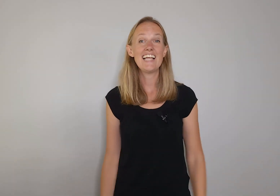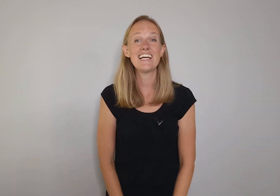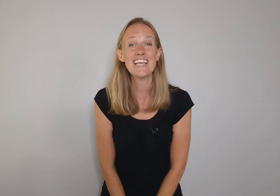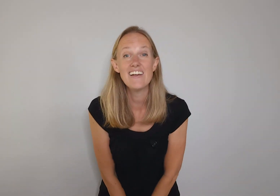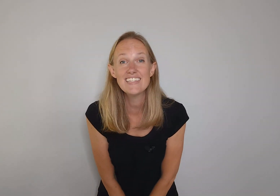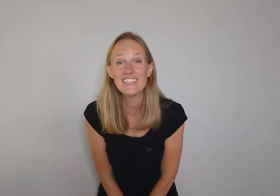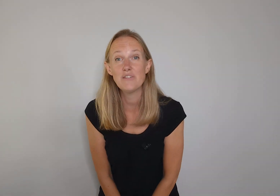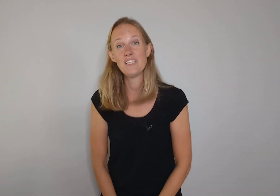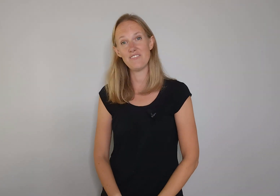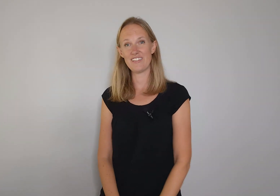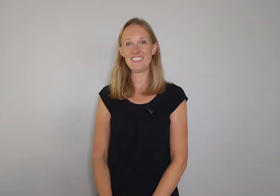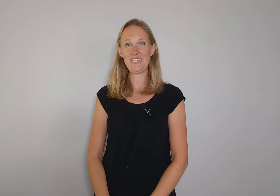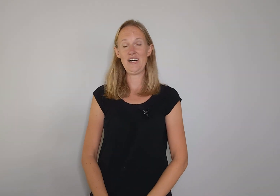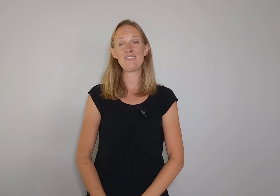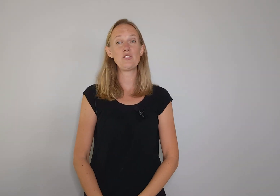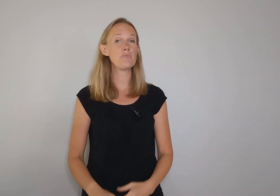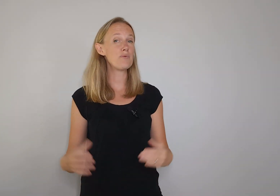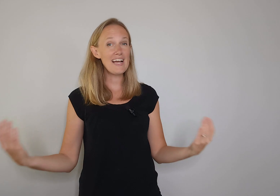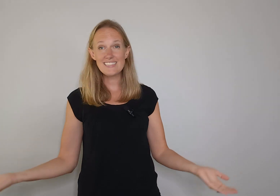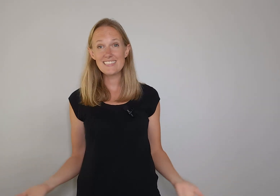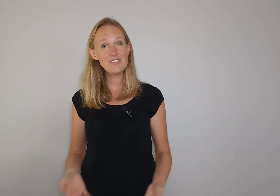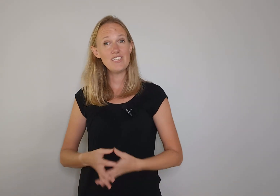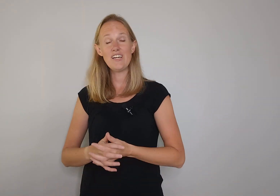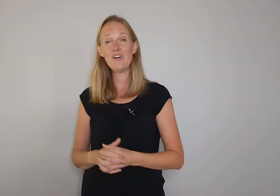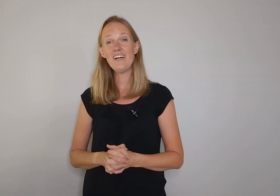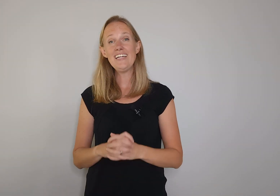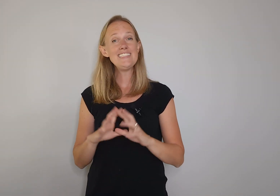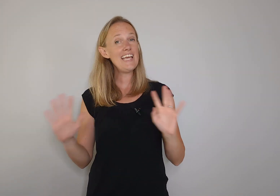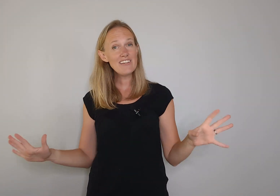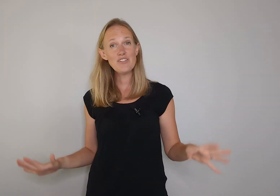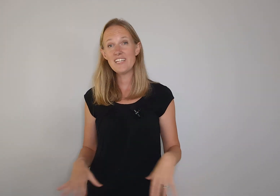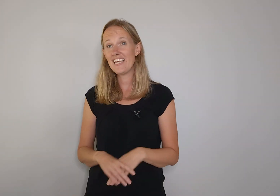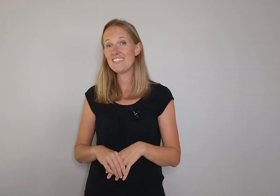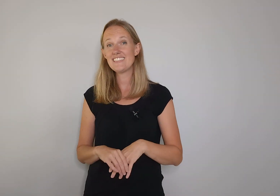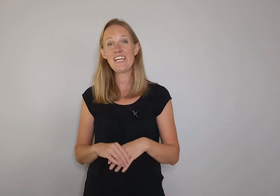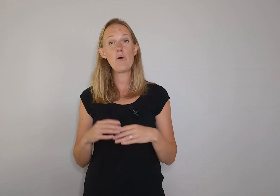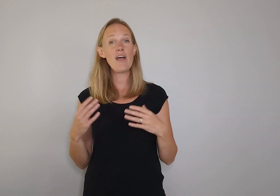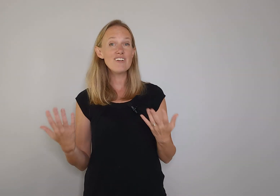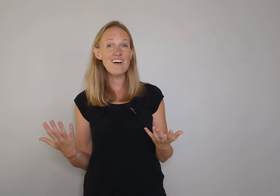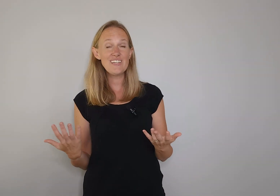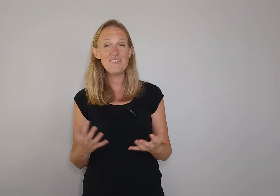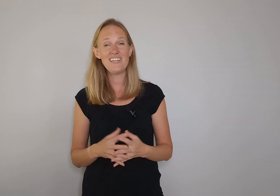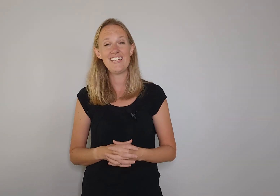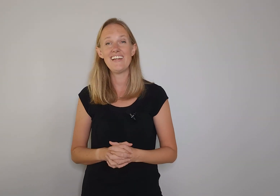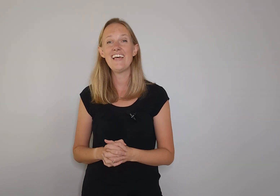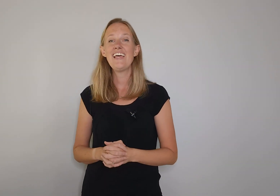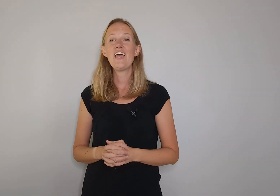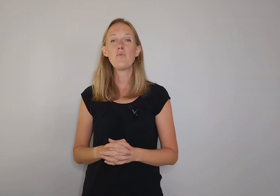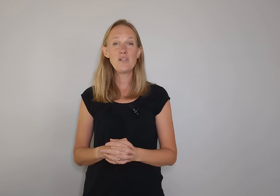And that's everything you need for this song. So practice this video, take a few days, take however long you need. And when